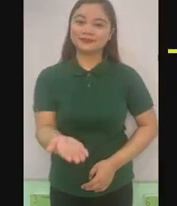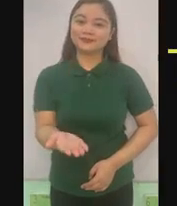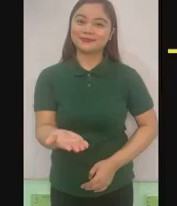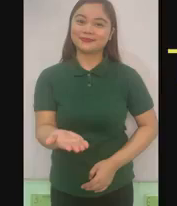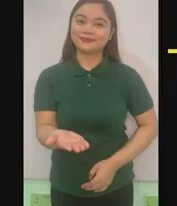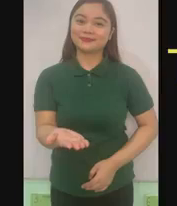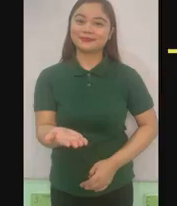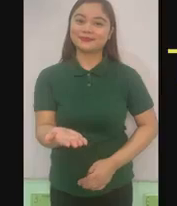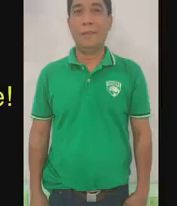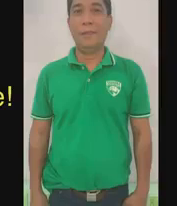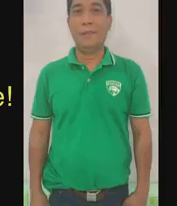thank you